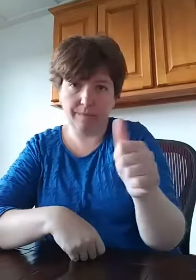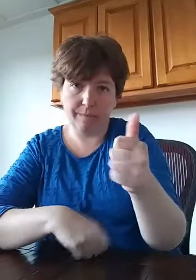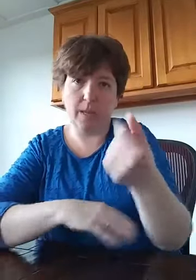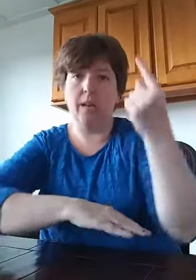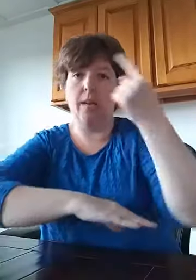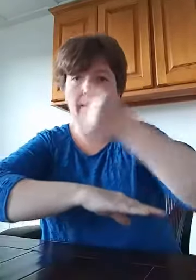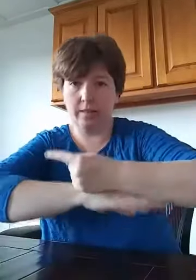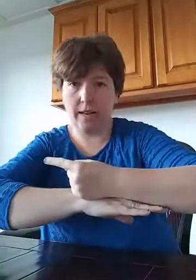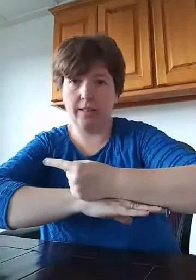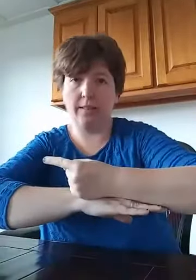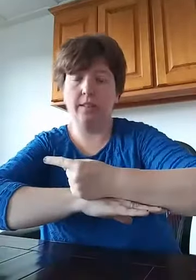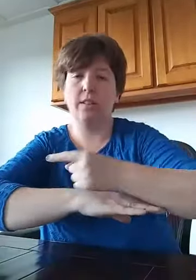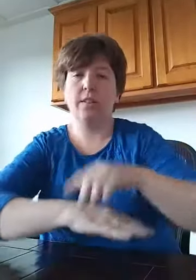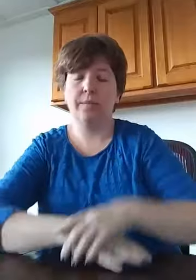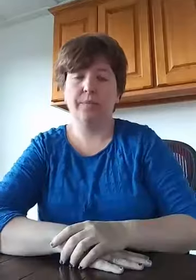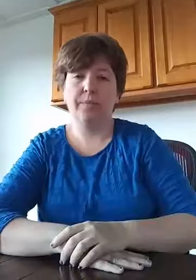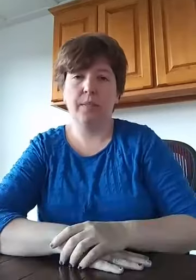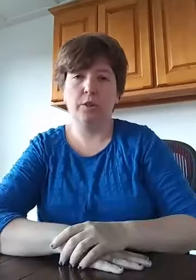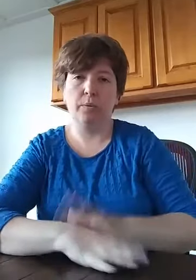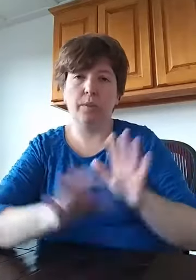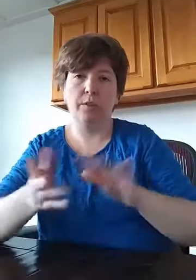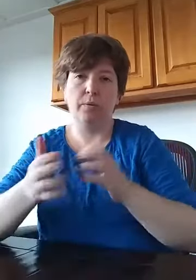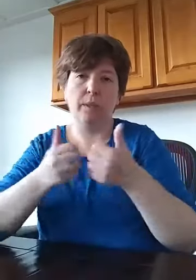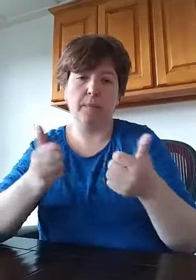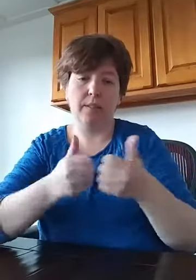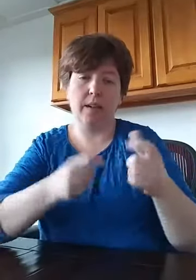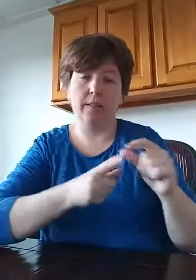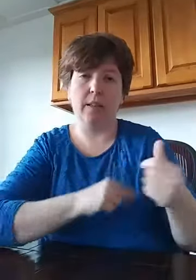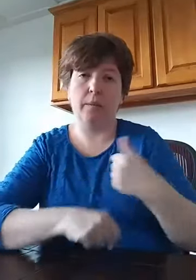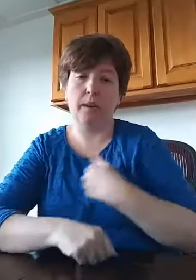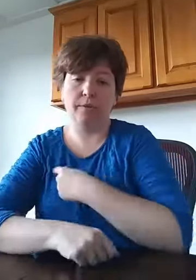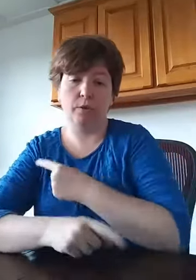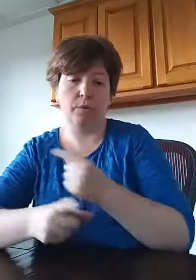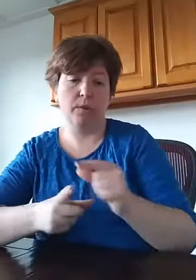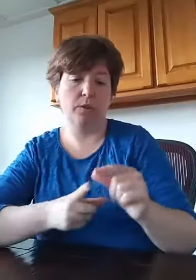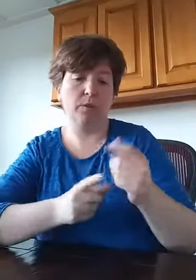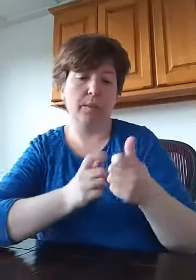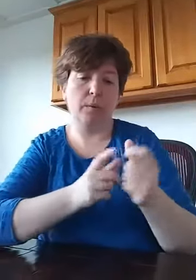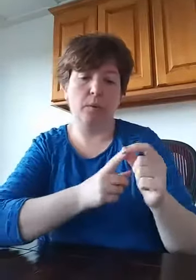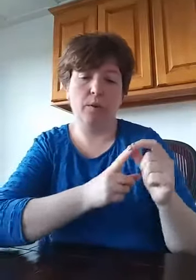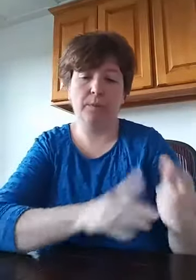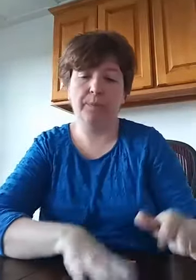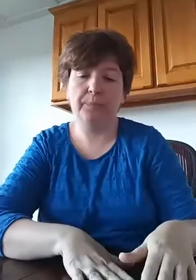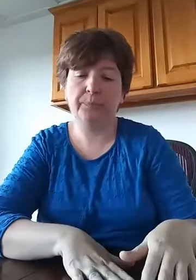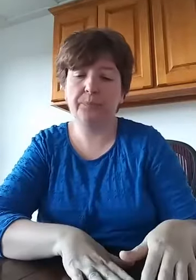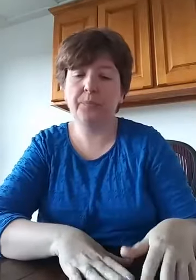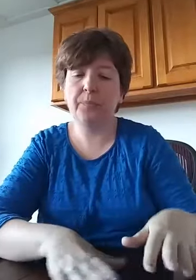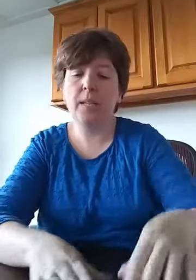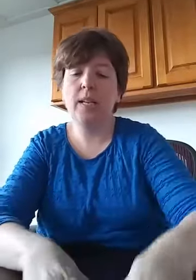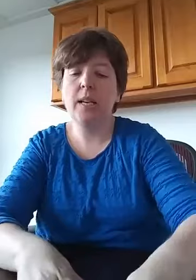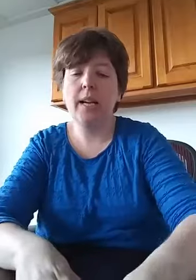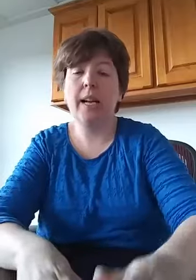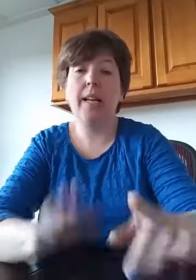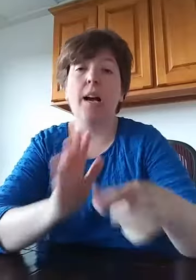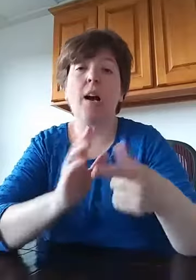10 days. Two separate signs, like we have two separate words. And I'll give